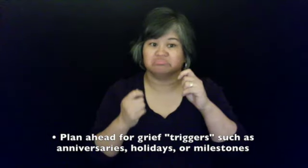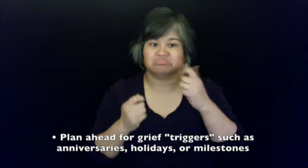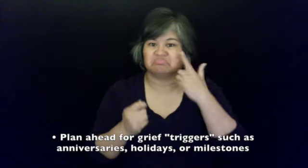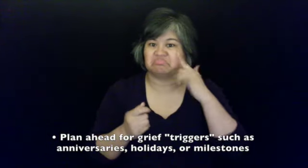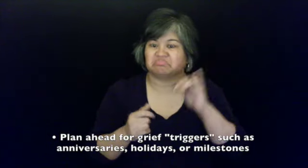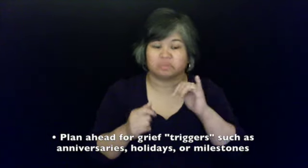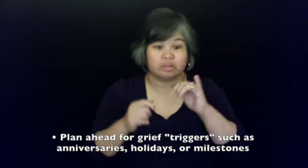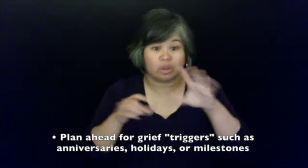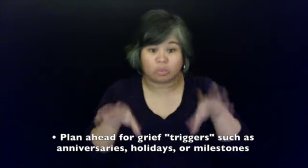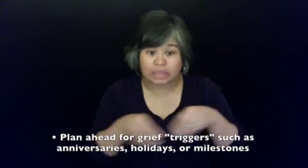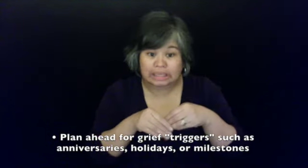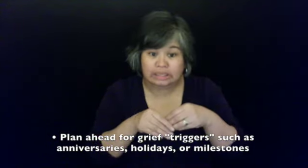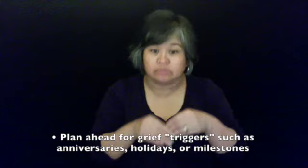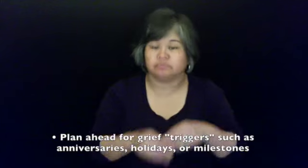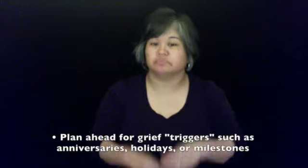milestones.